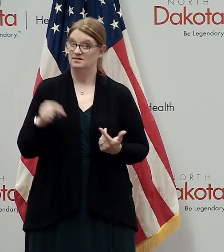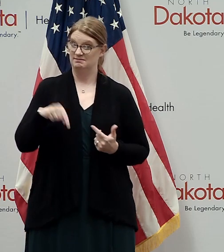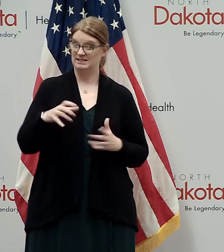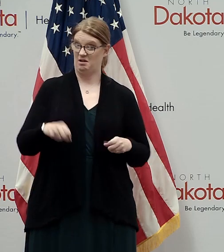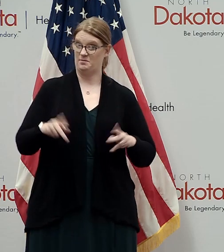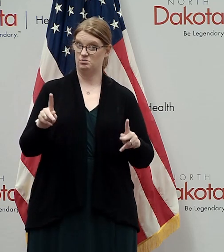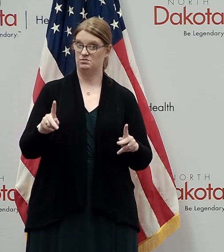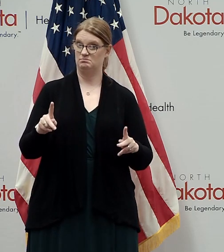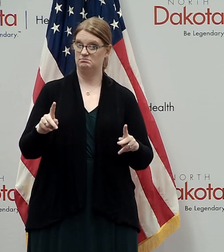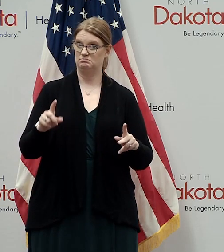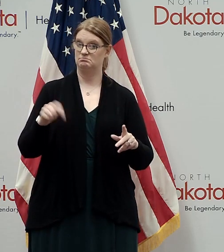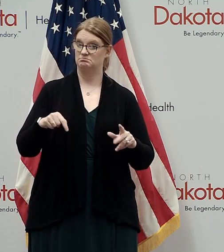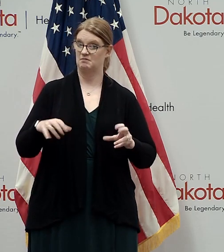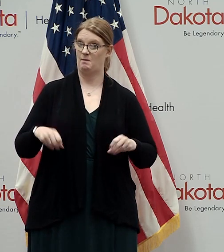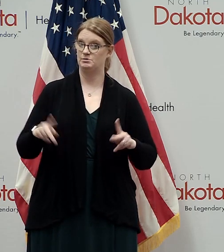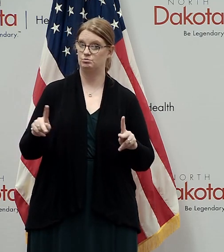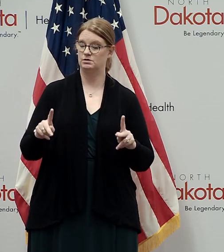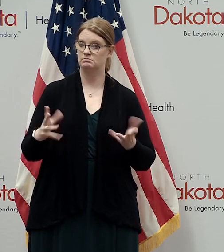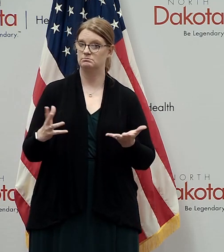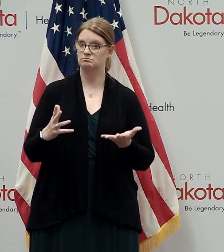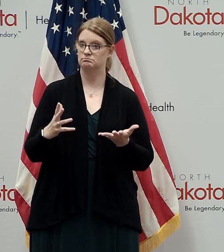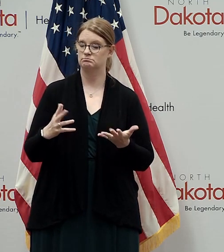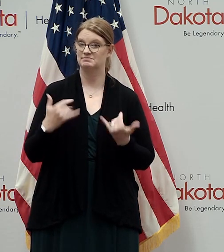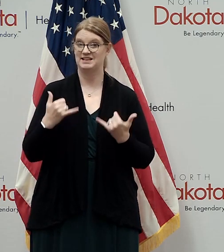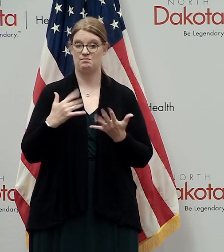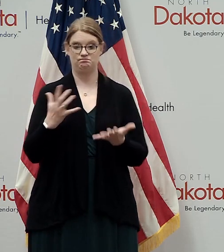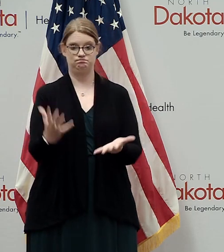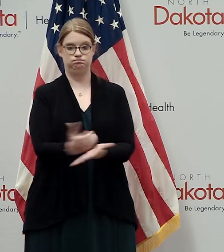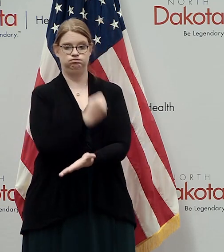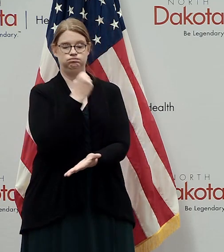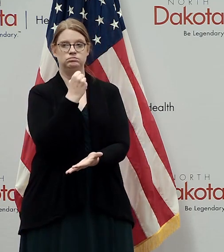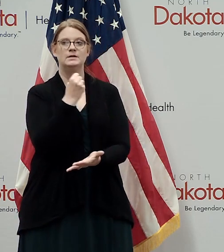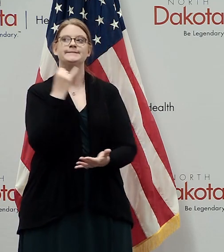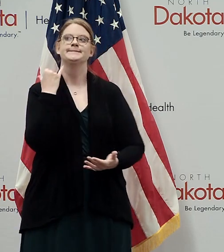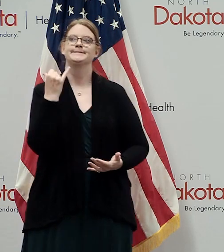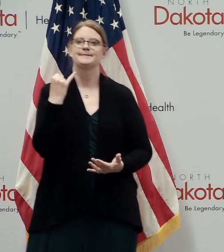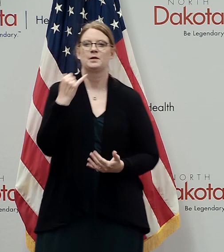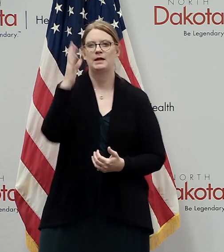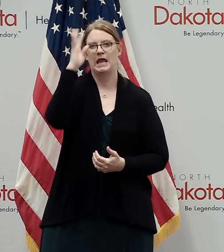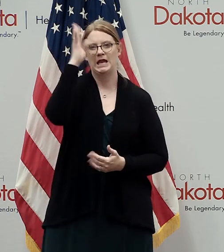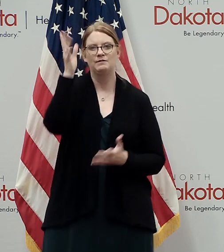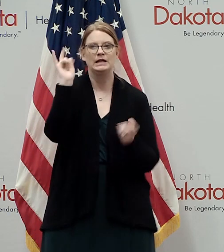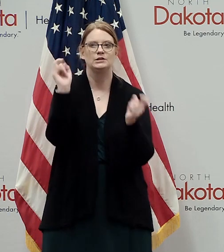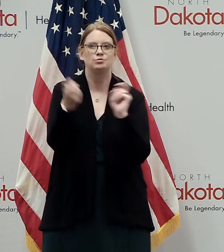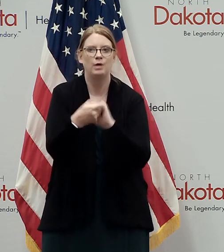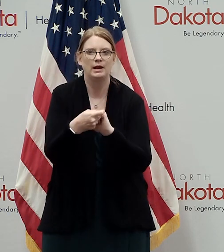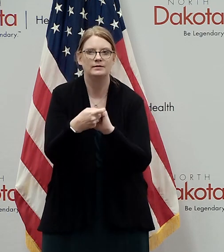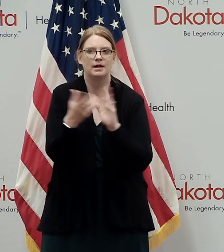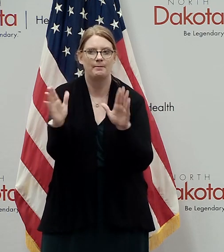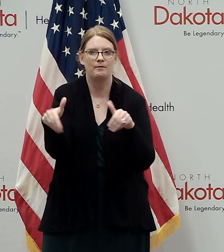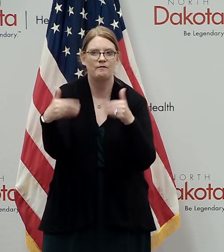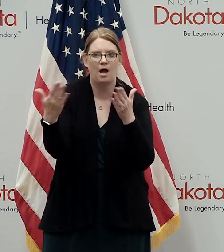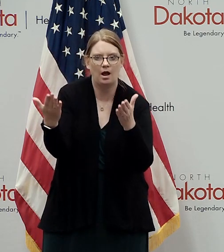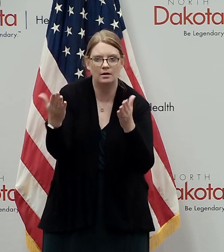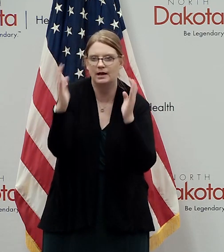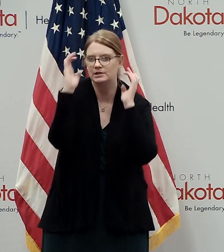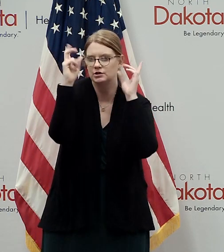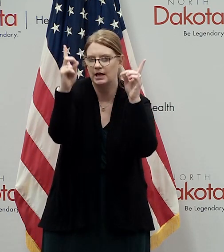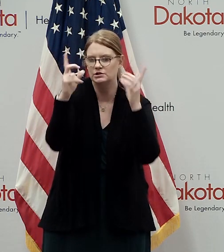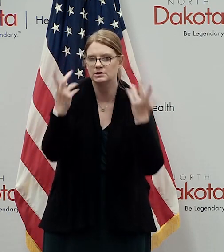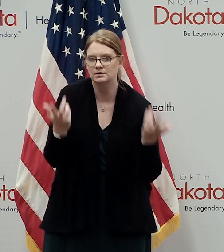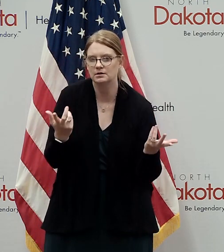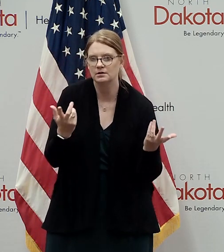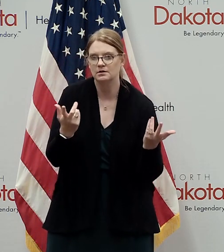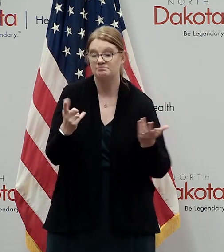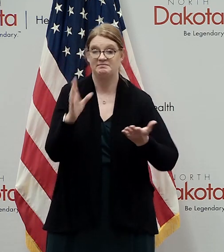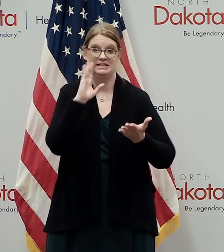because now we have, basically an opportunity to innovate and transform and deliver education in ways